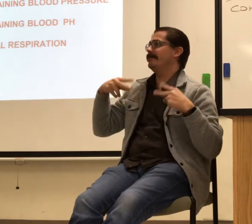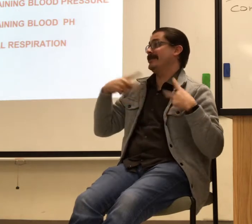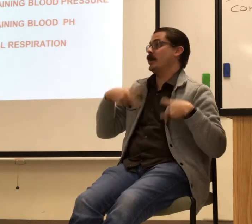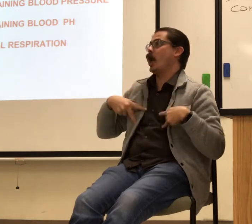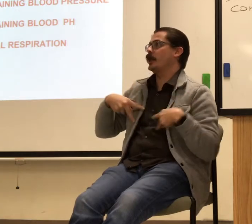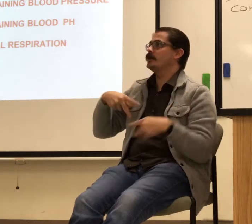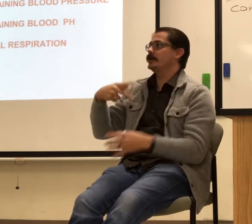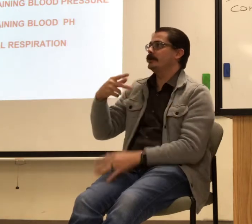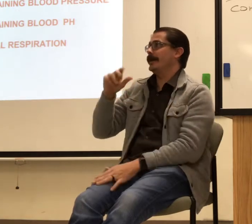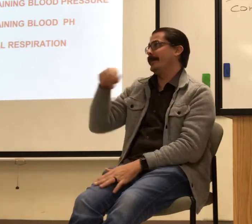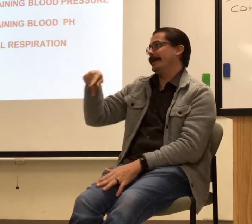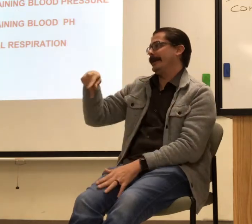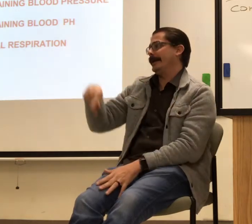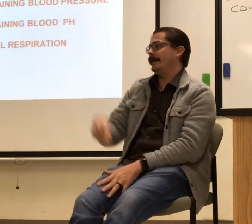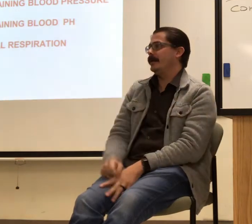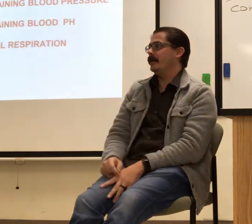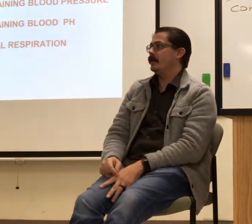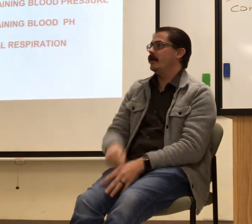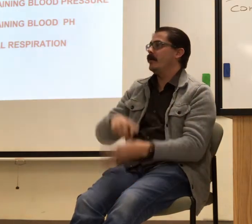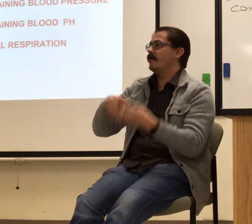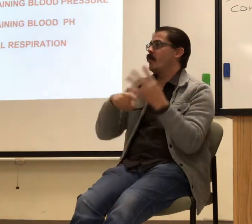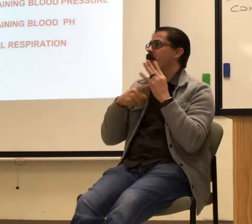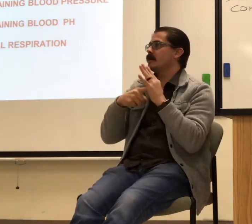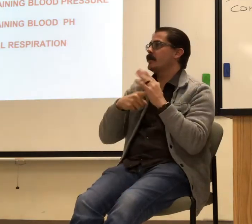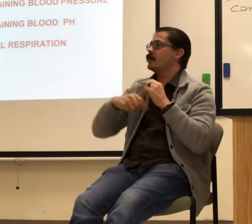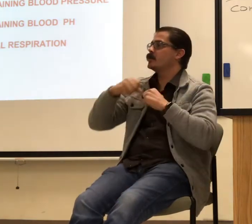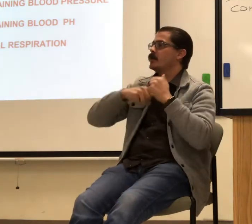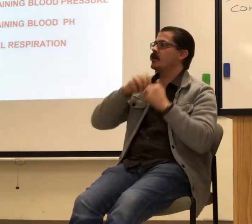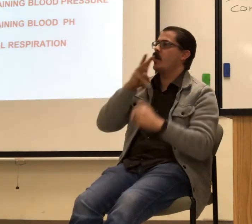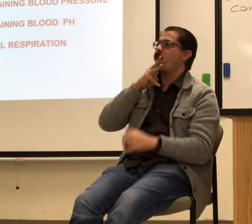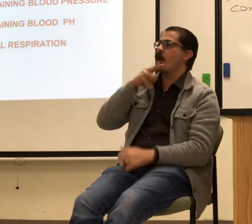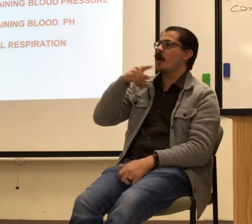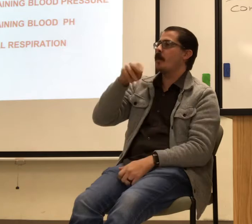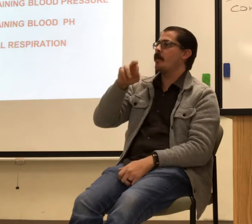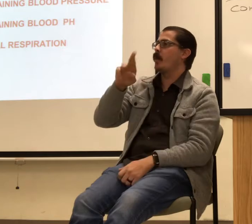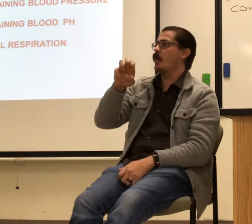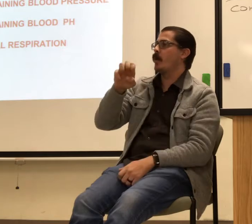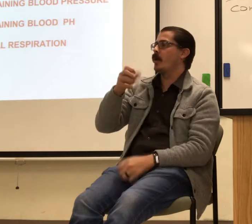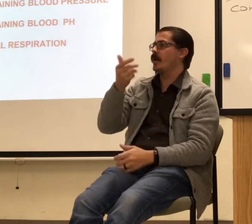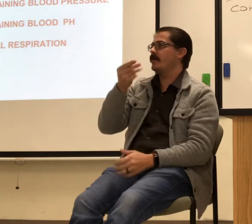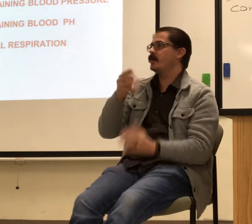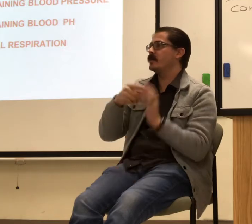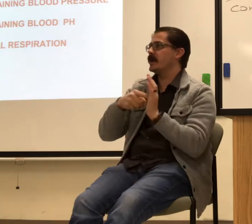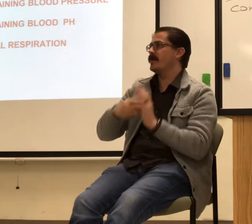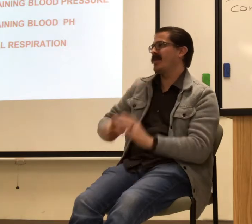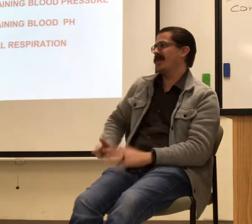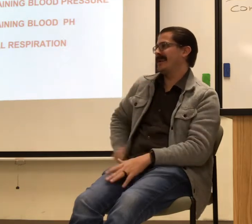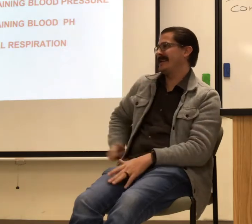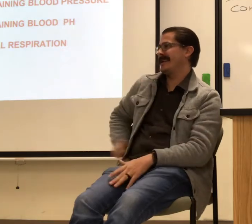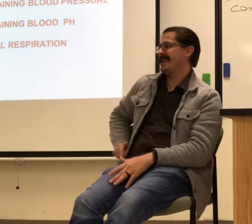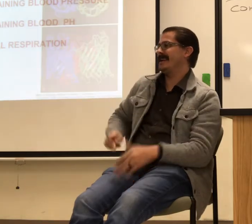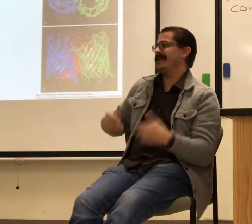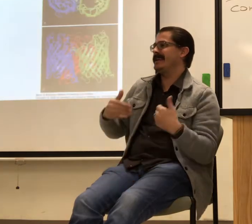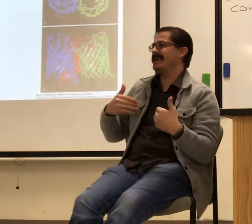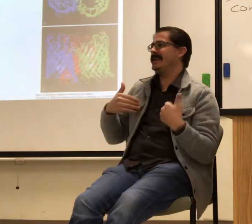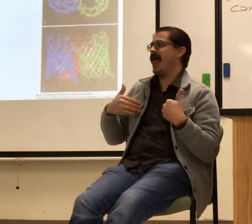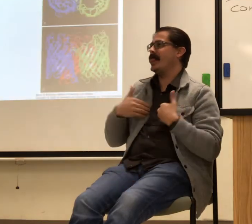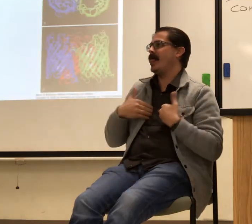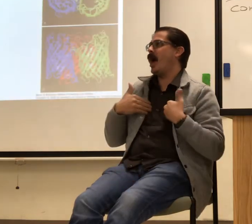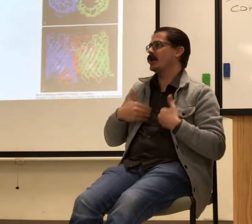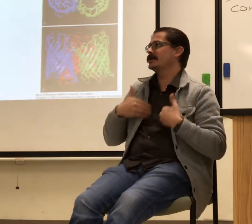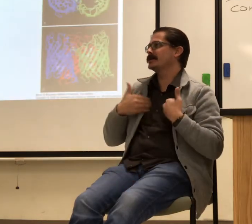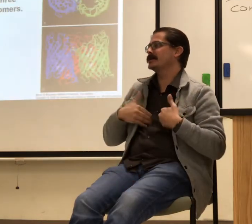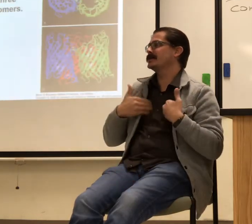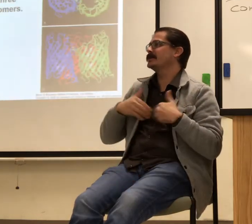here. 4 quick examples: structure of water pores, and a couple examples in the kidney and in the lungs of how chemistry